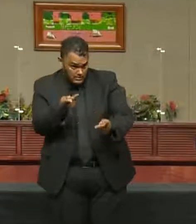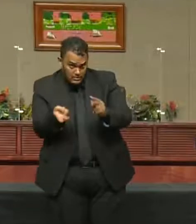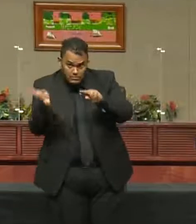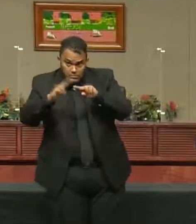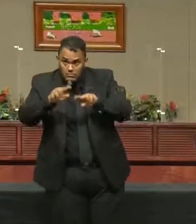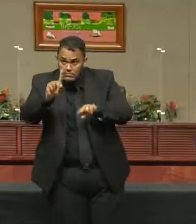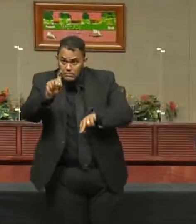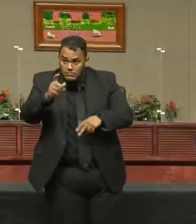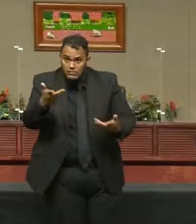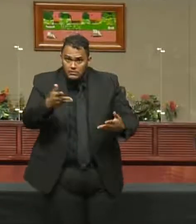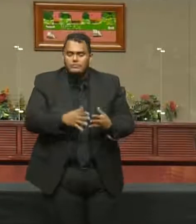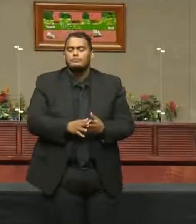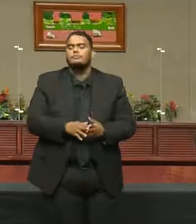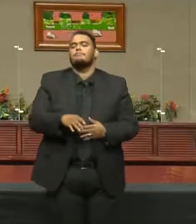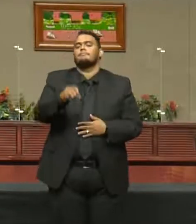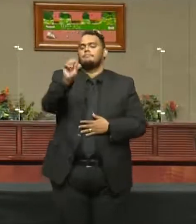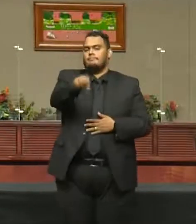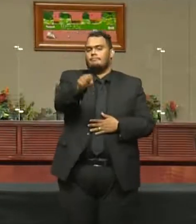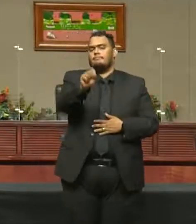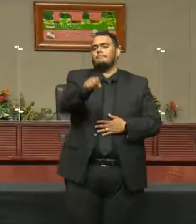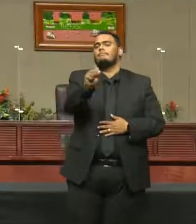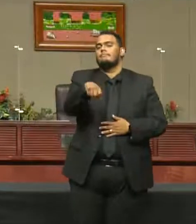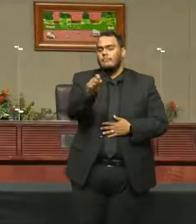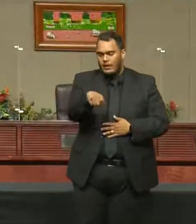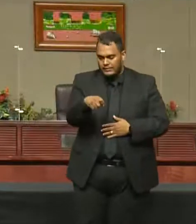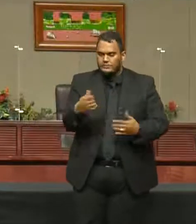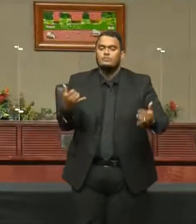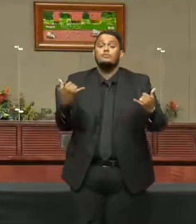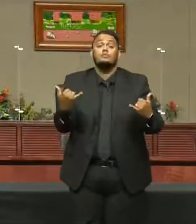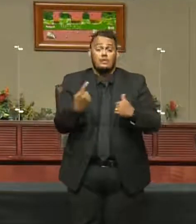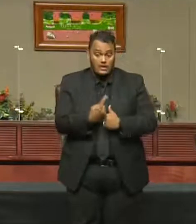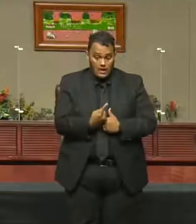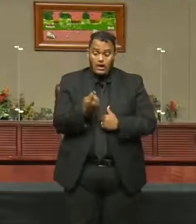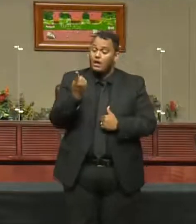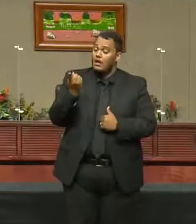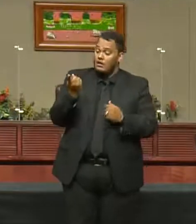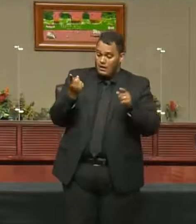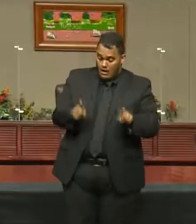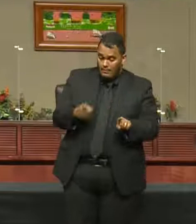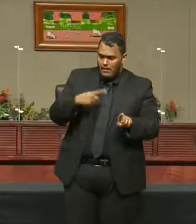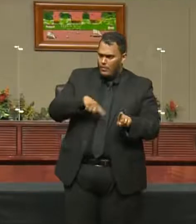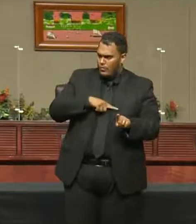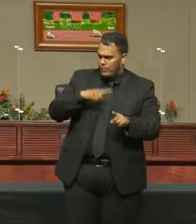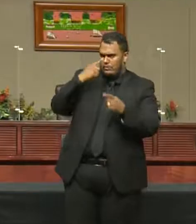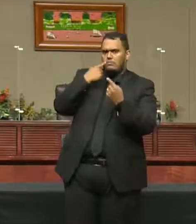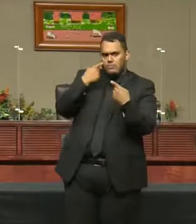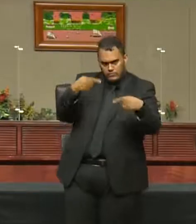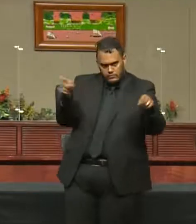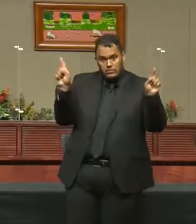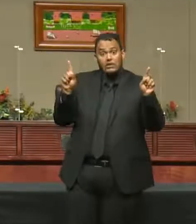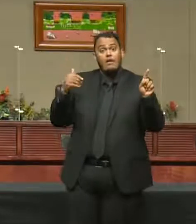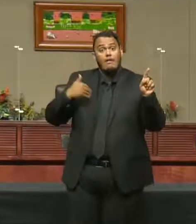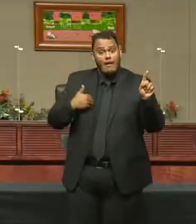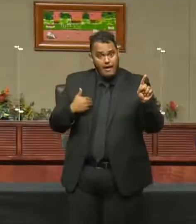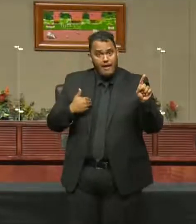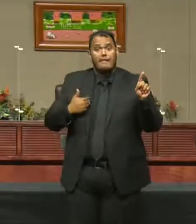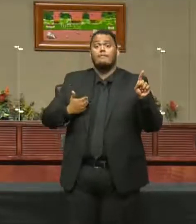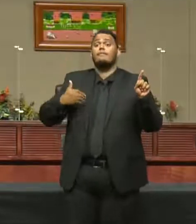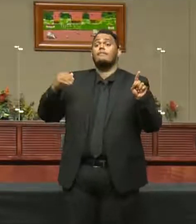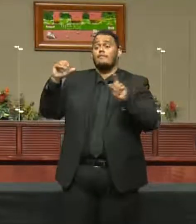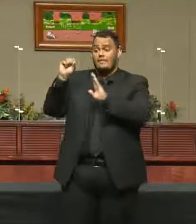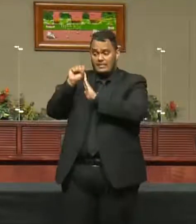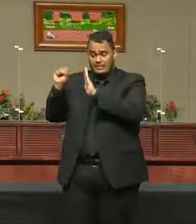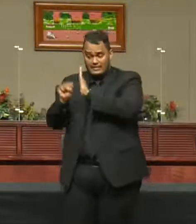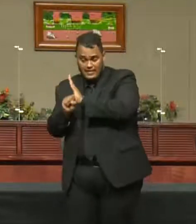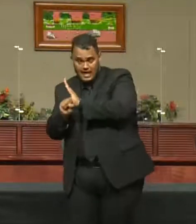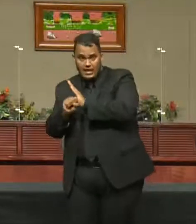talked about today, really where we have a partnership between the state and our Orange County